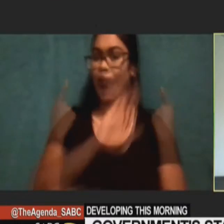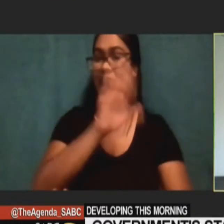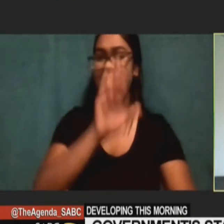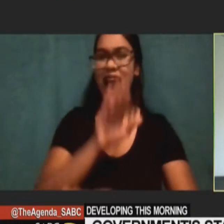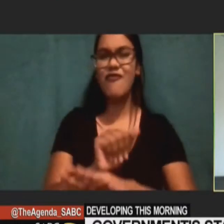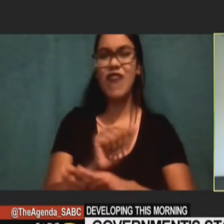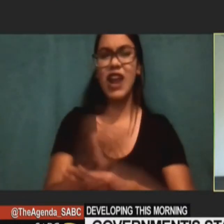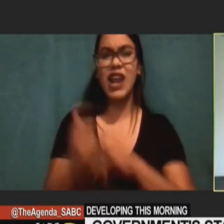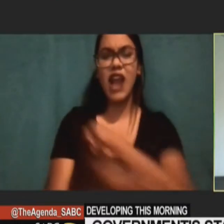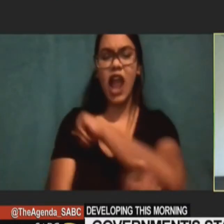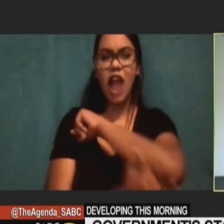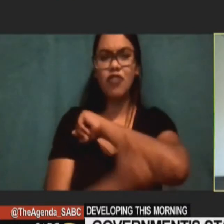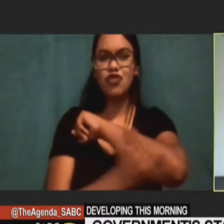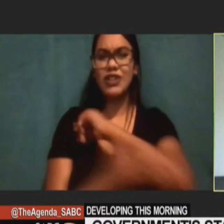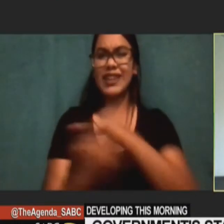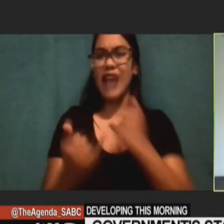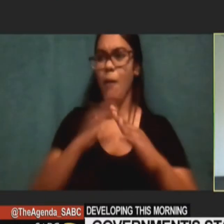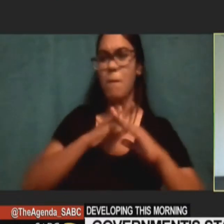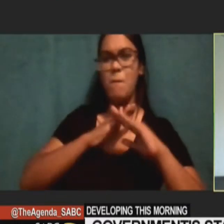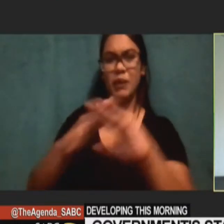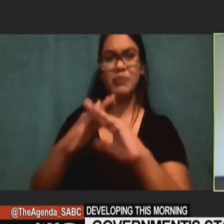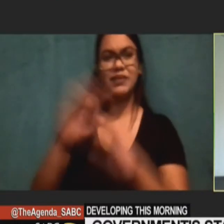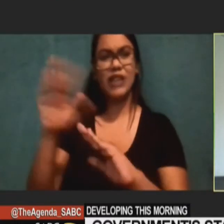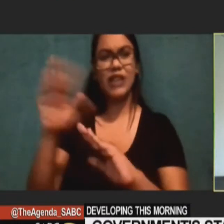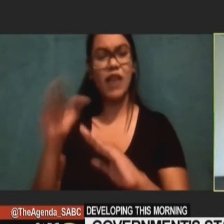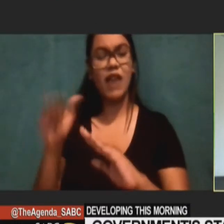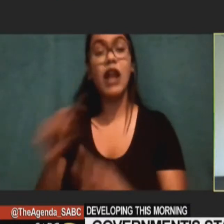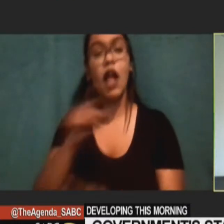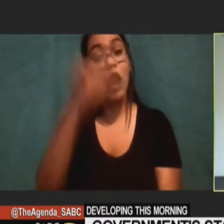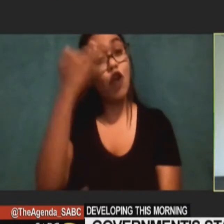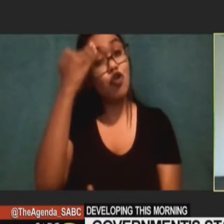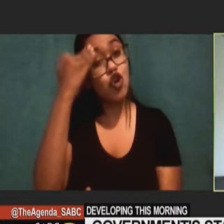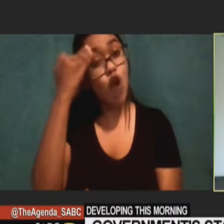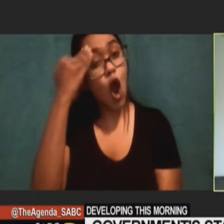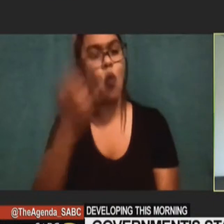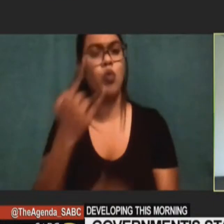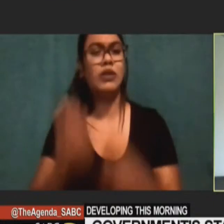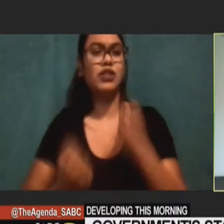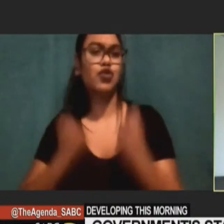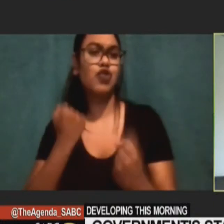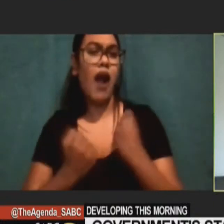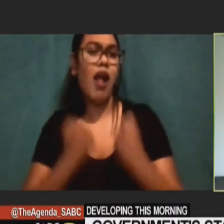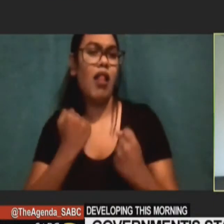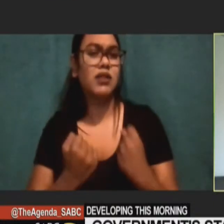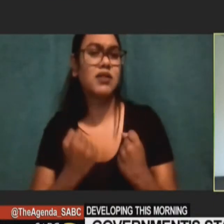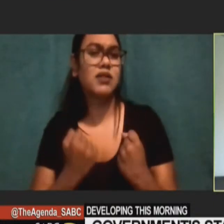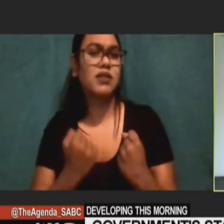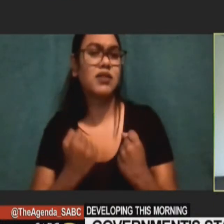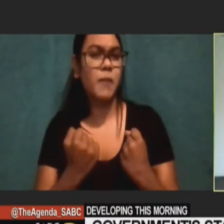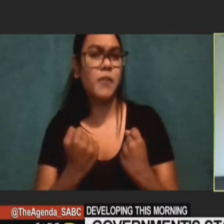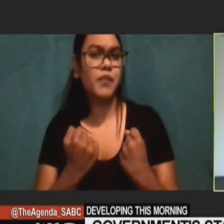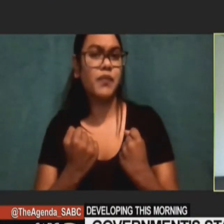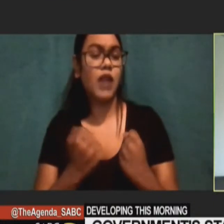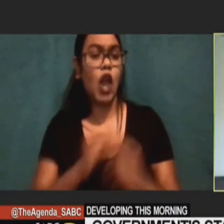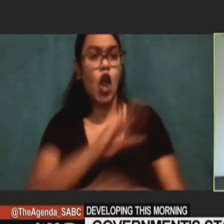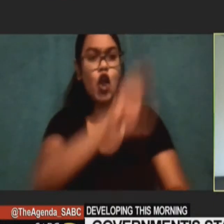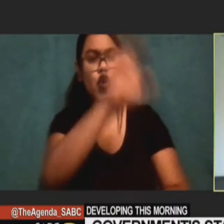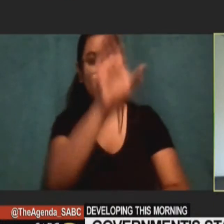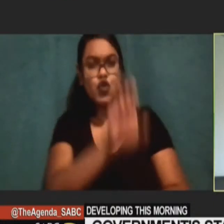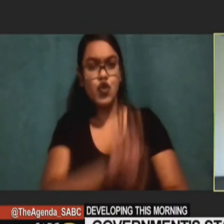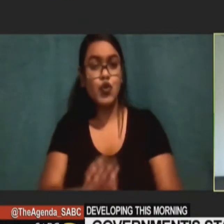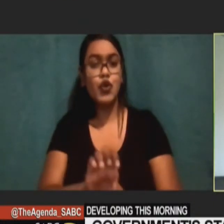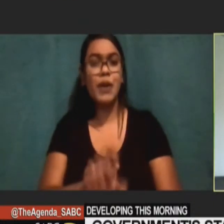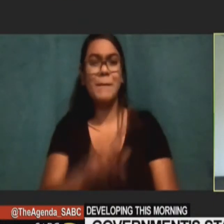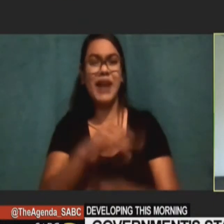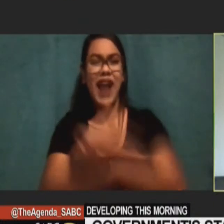this know the struggles that as a continent we have. Where European countries will take this decision and